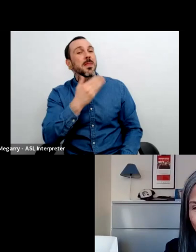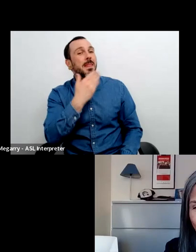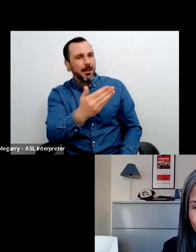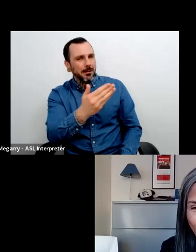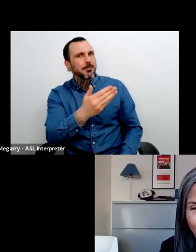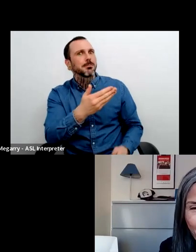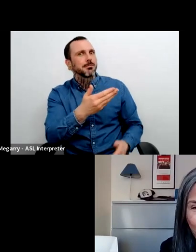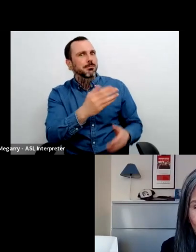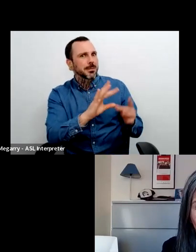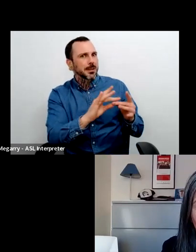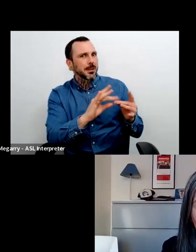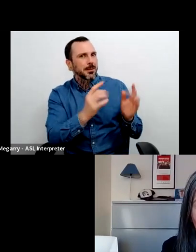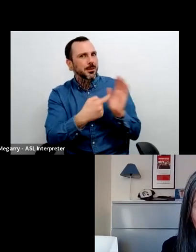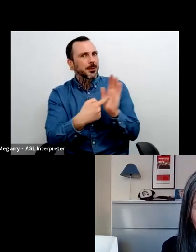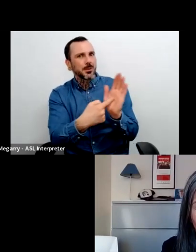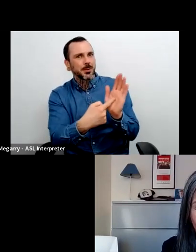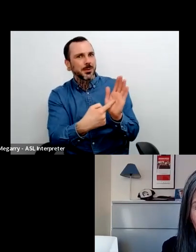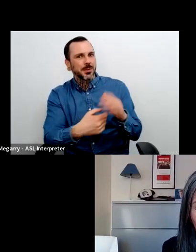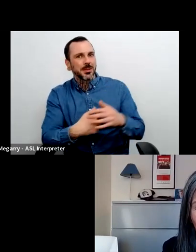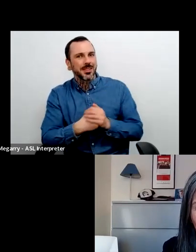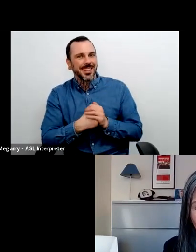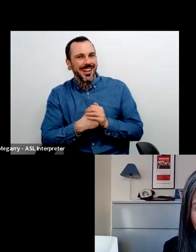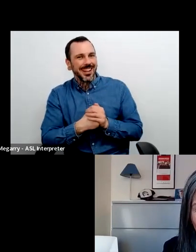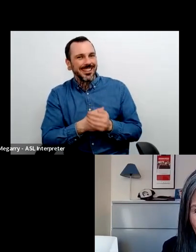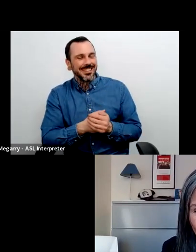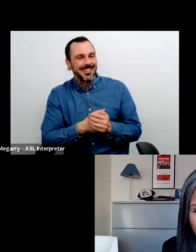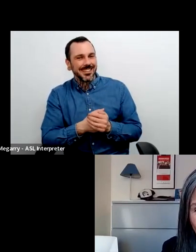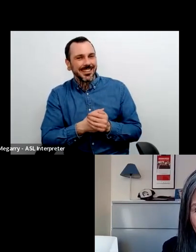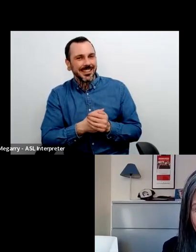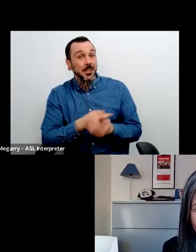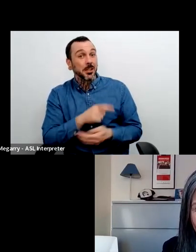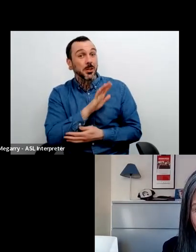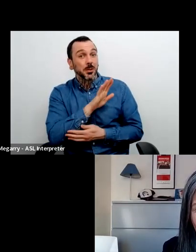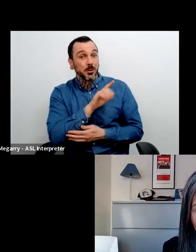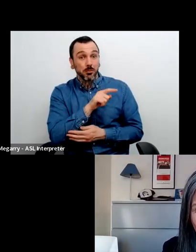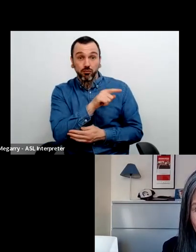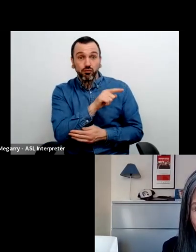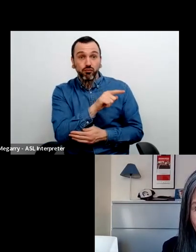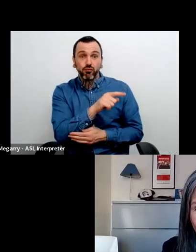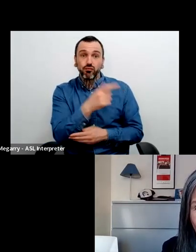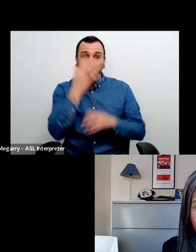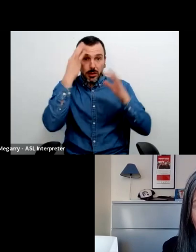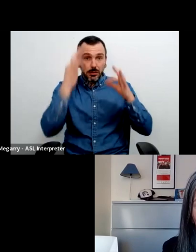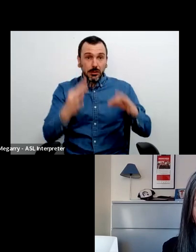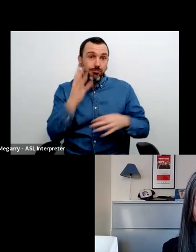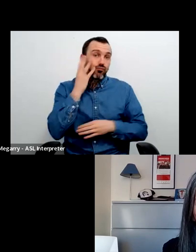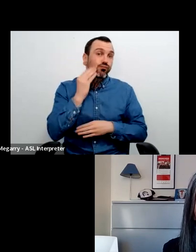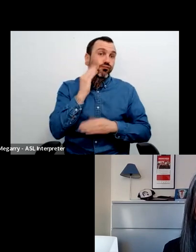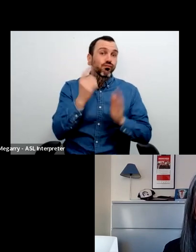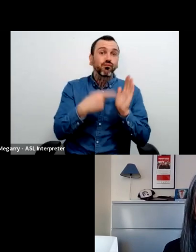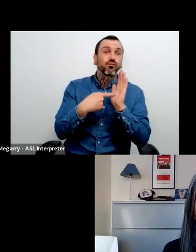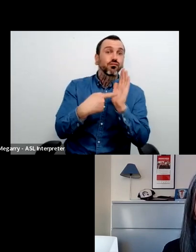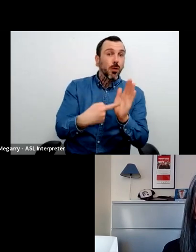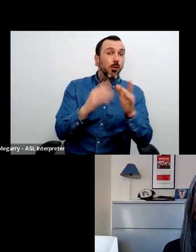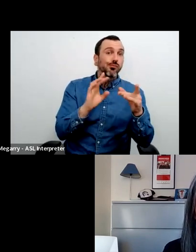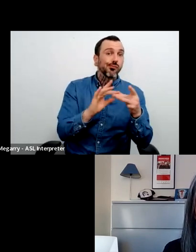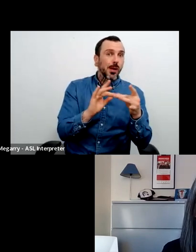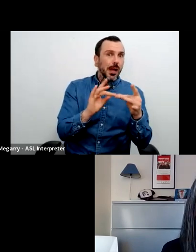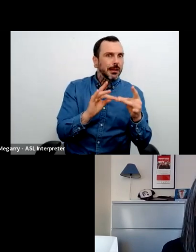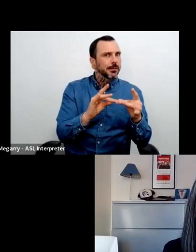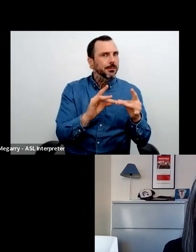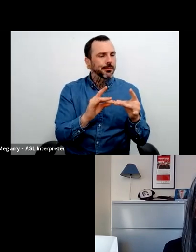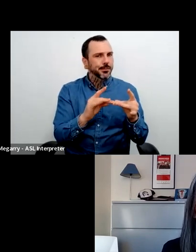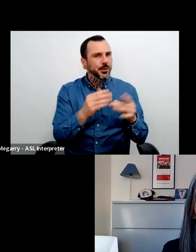more effective coming from you than from me. So thank you for sharing that experience. I